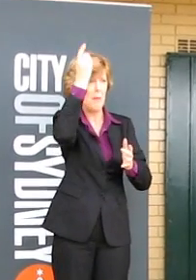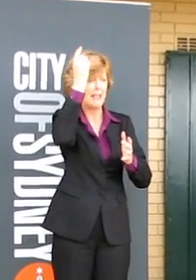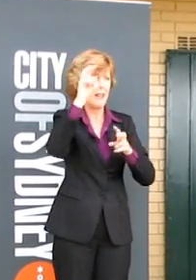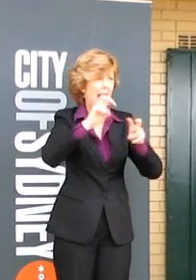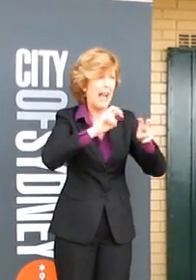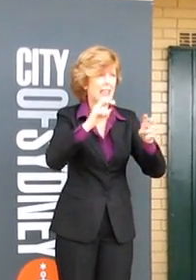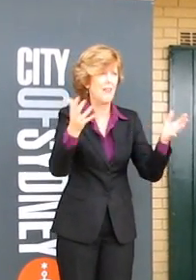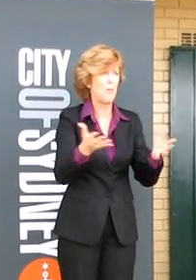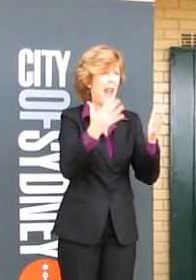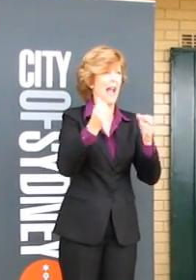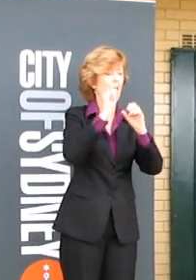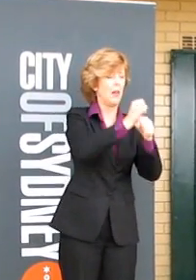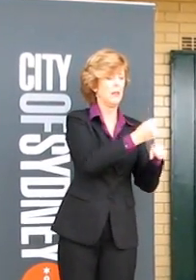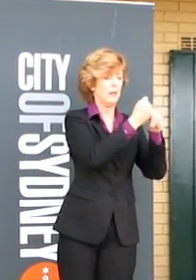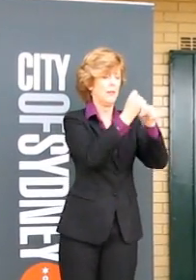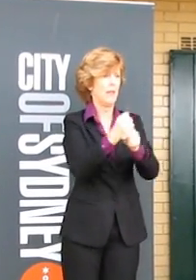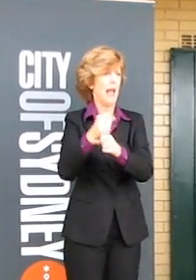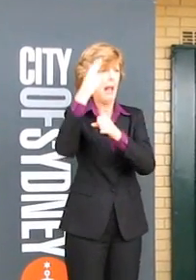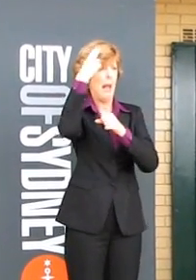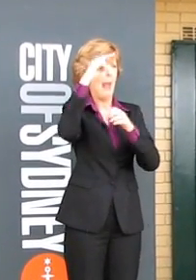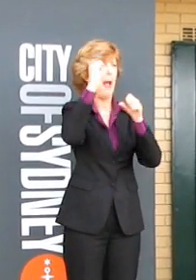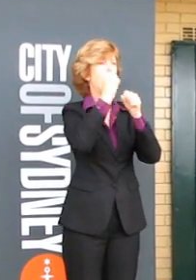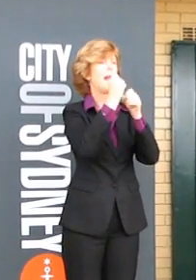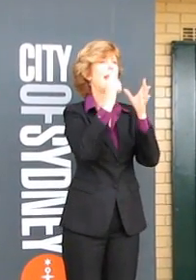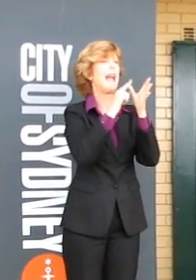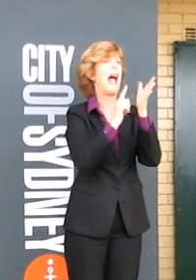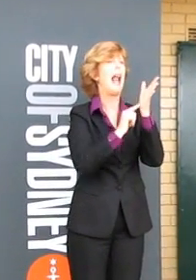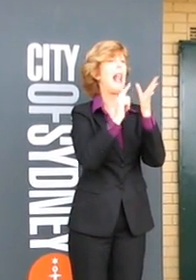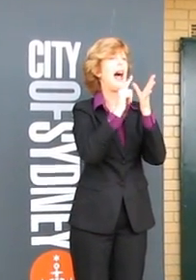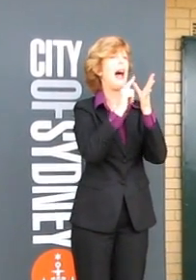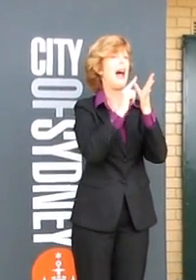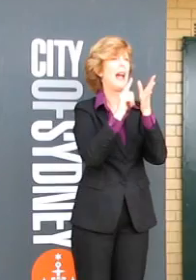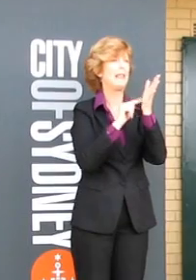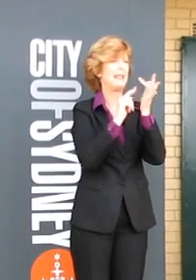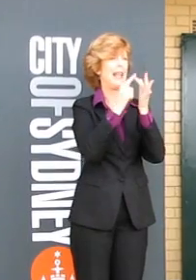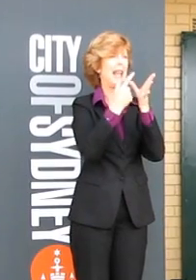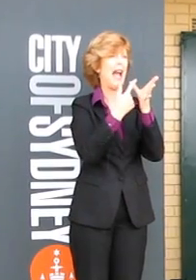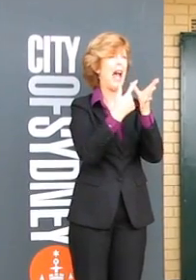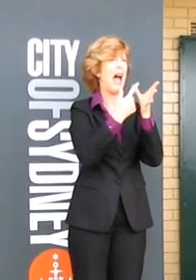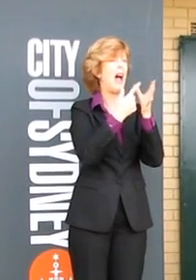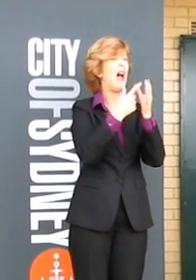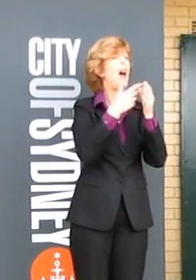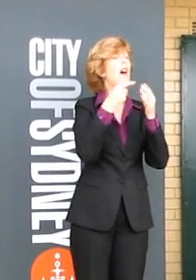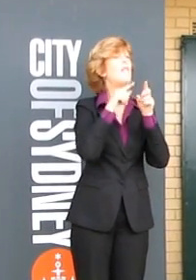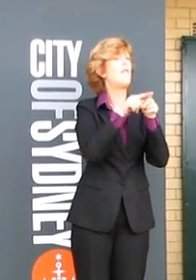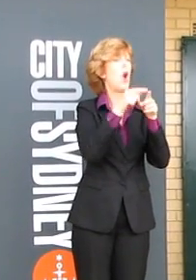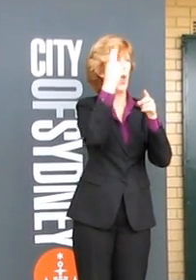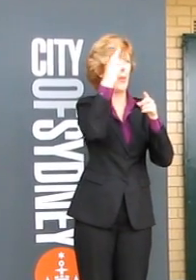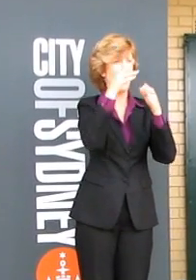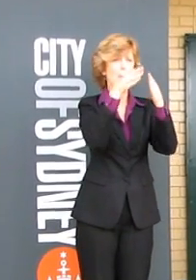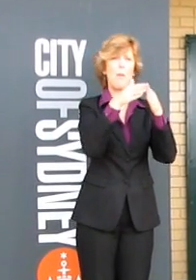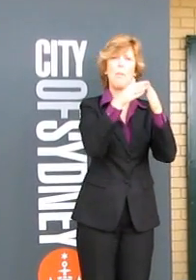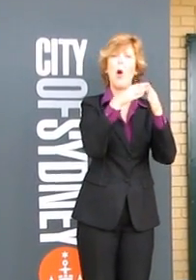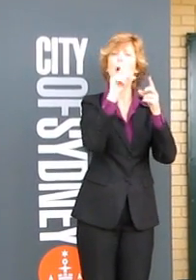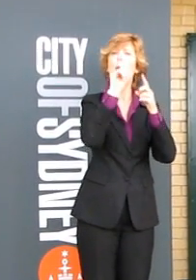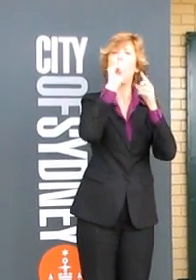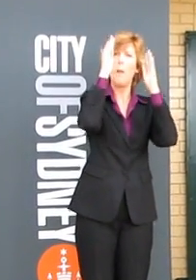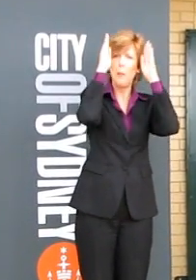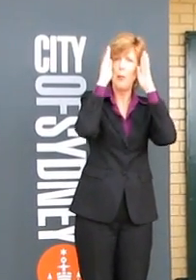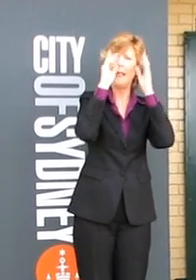a dinghy called Galatea, and that's called after a boat that Prince Alfred came on